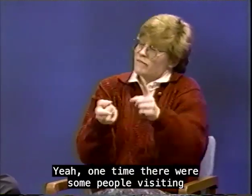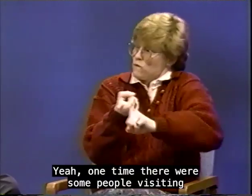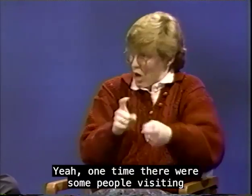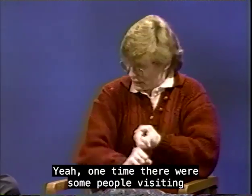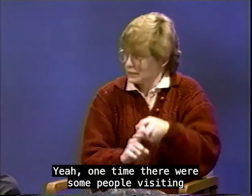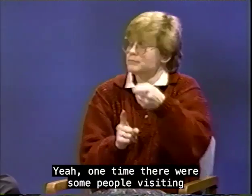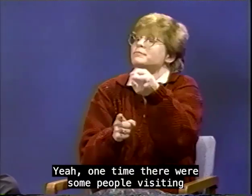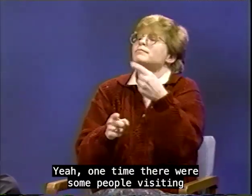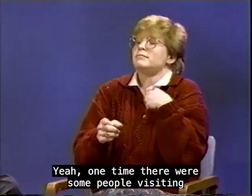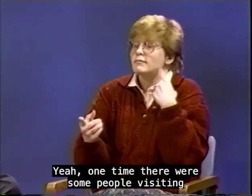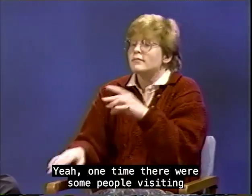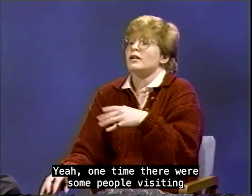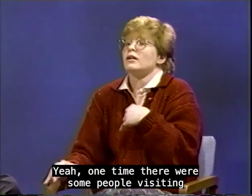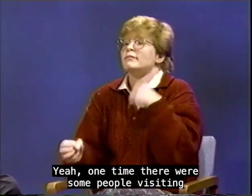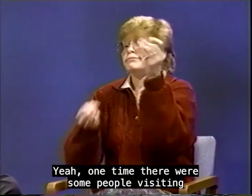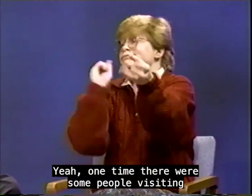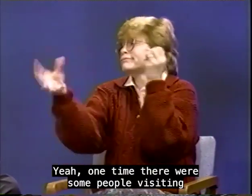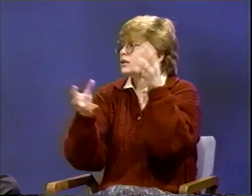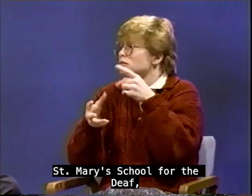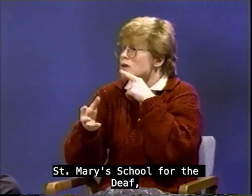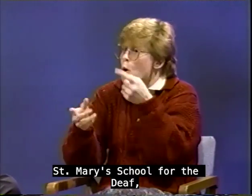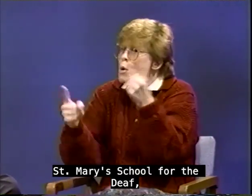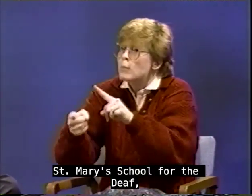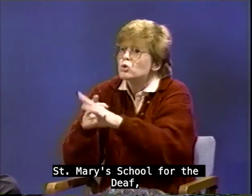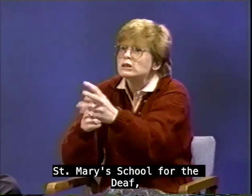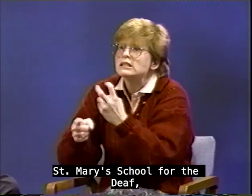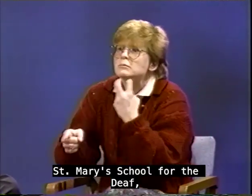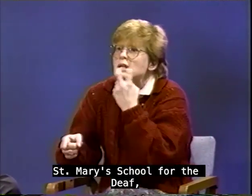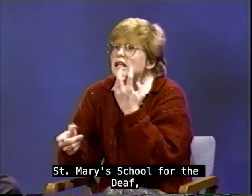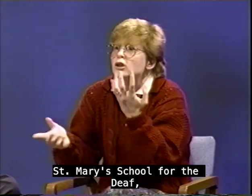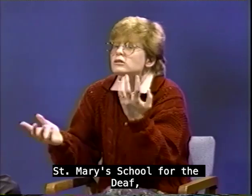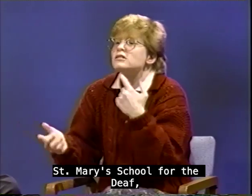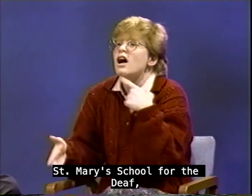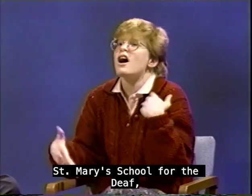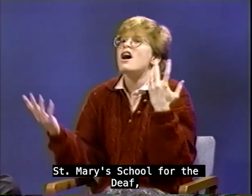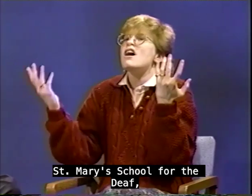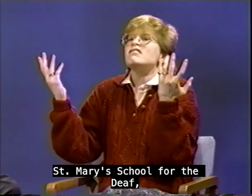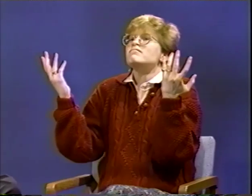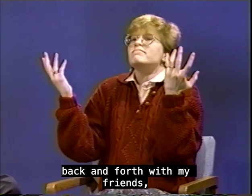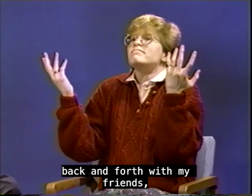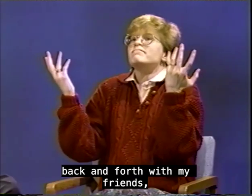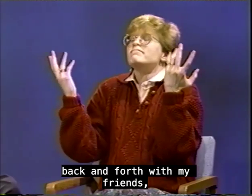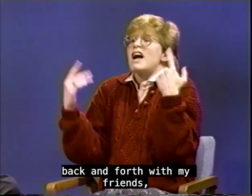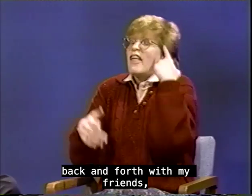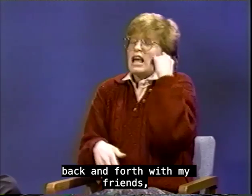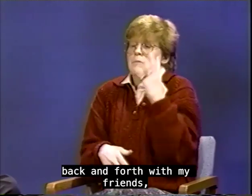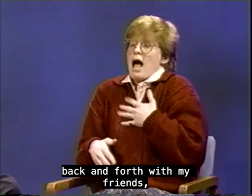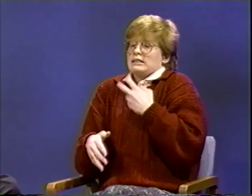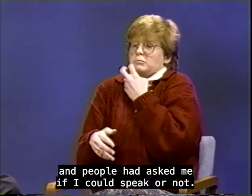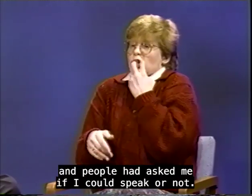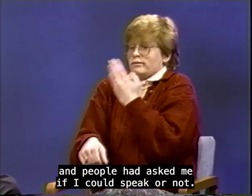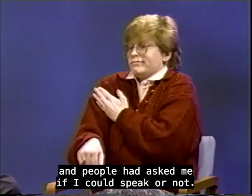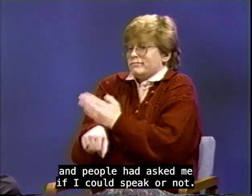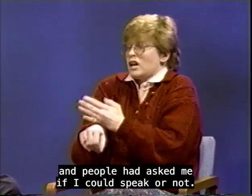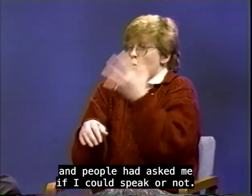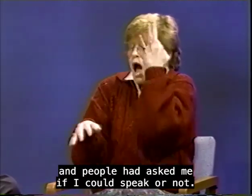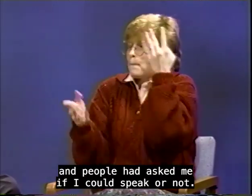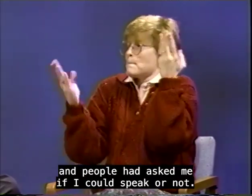Yeah, one time there were some people visiting St. Mary's School for the Deaf, and I'd write back and forth with my friends, and people had asked me if I